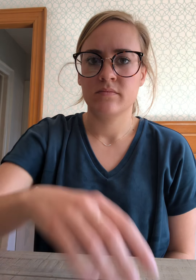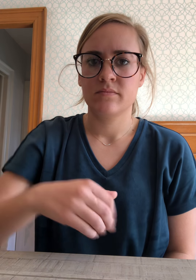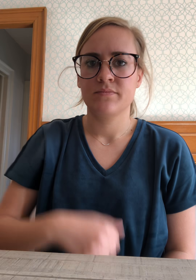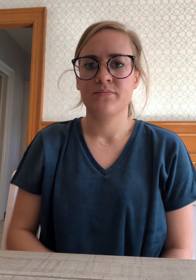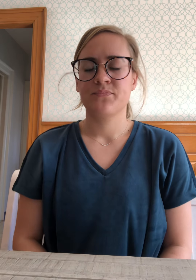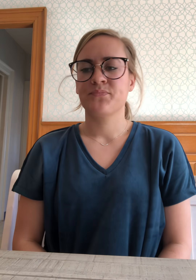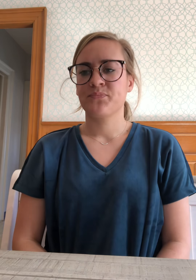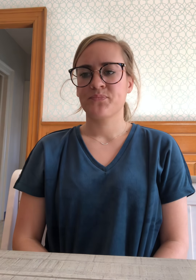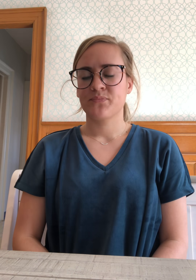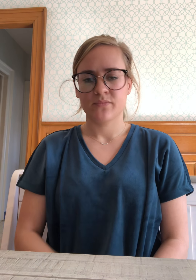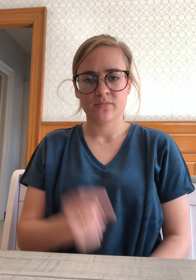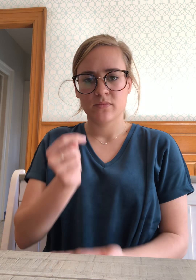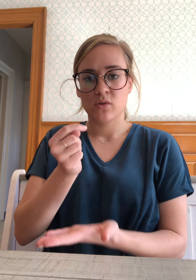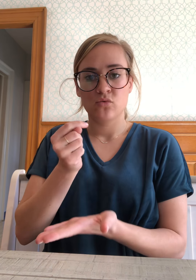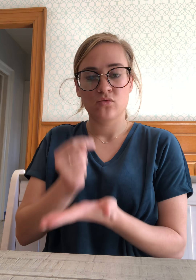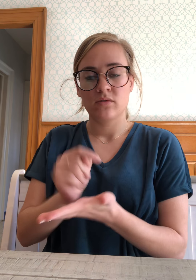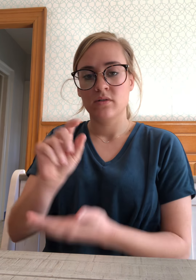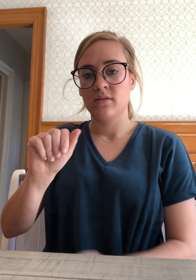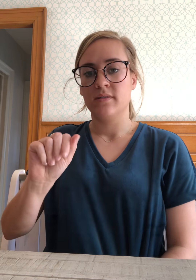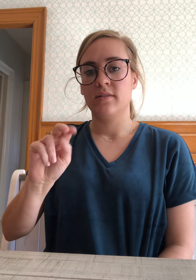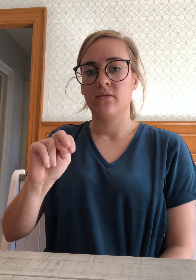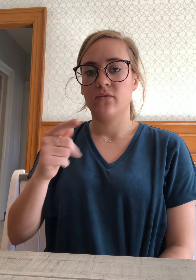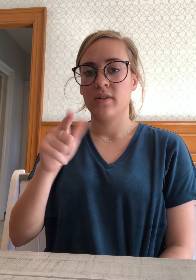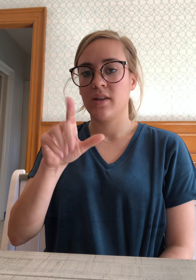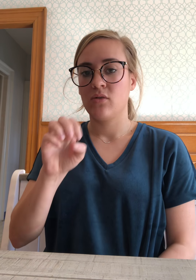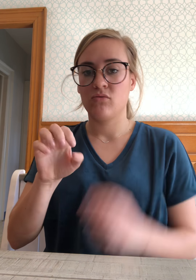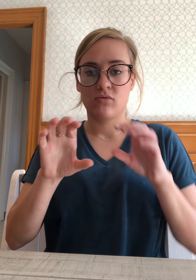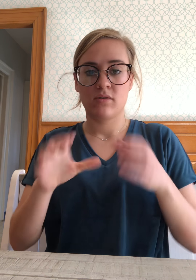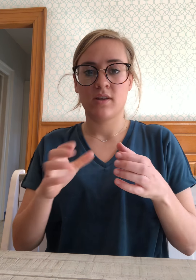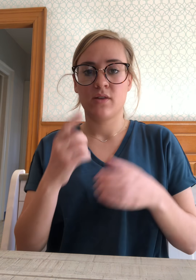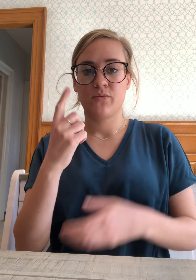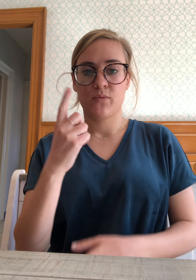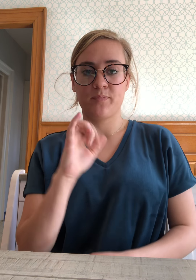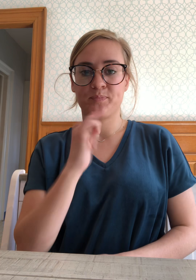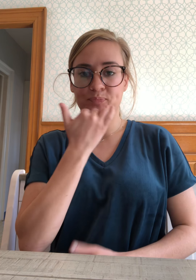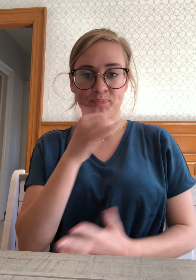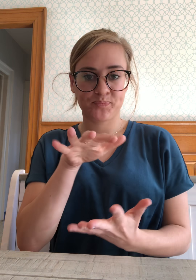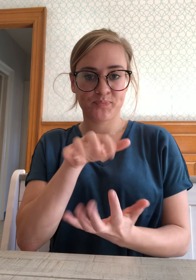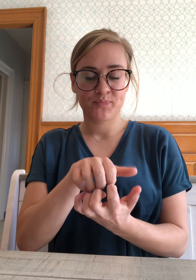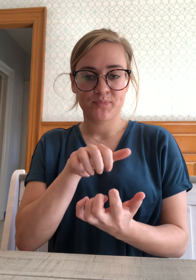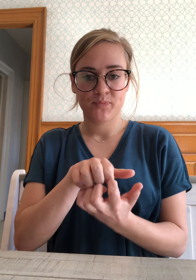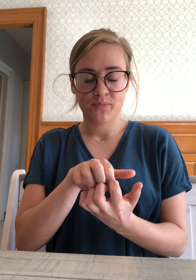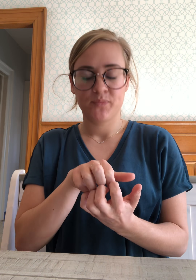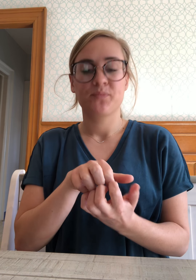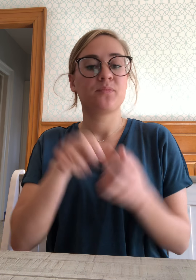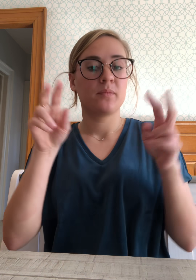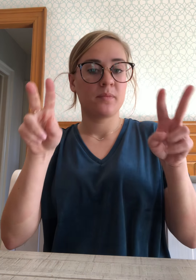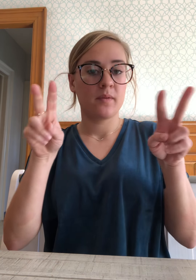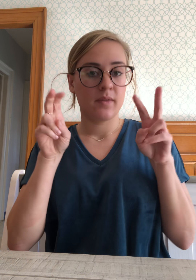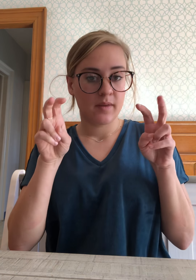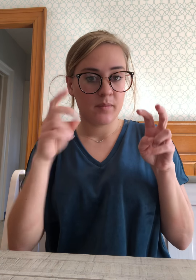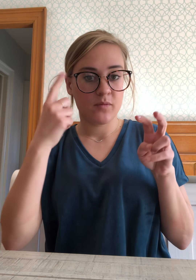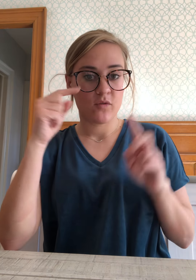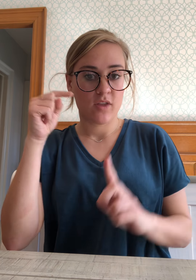Treatment of angle class 1 malocclusions. The theme of this lecture is that if you're inclined